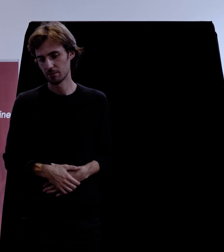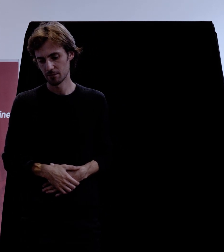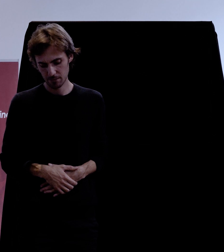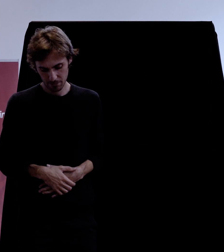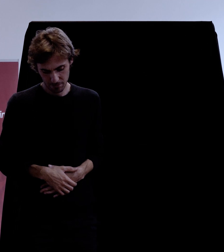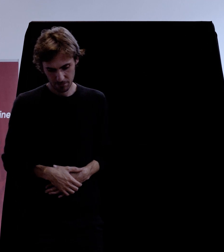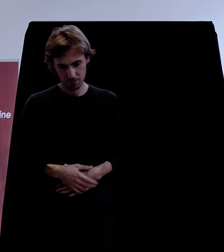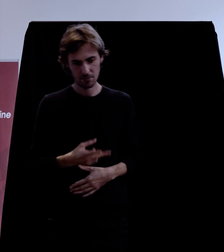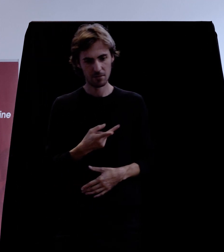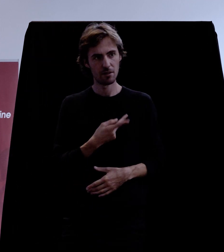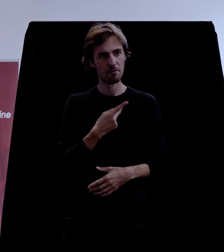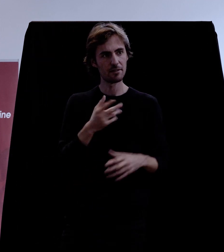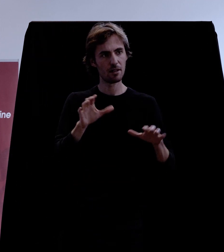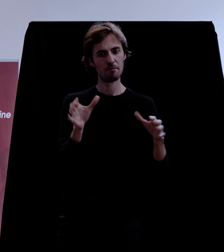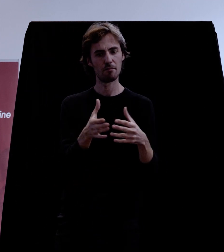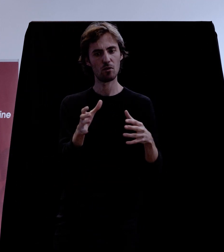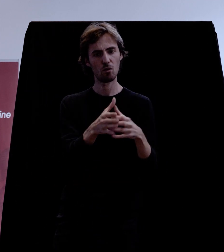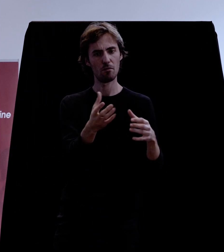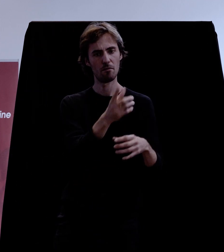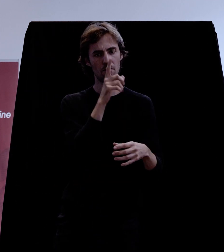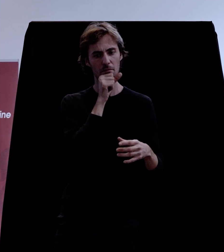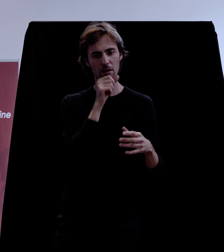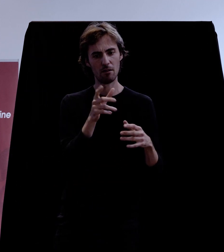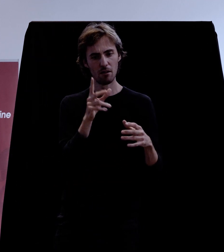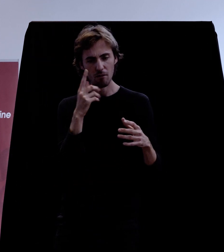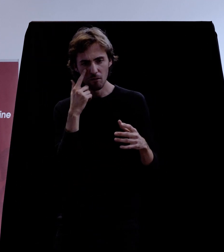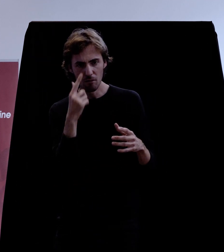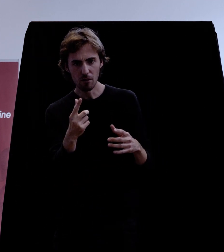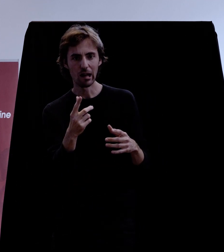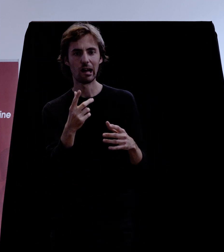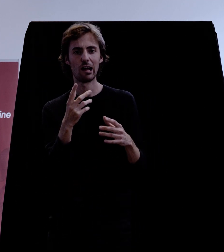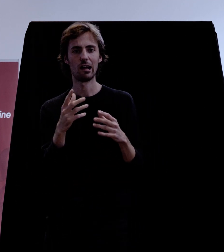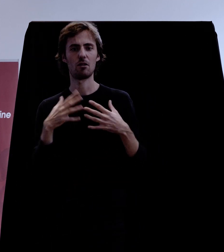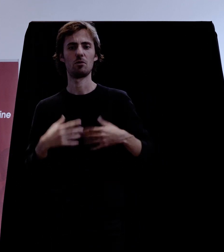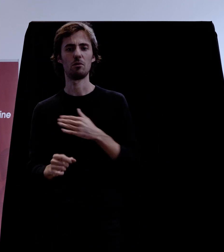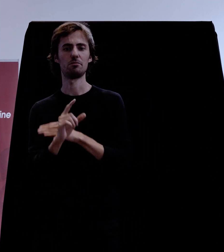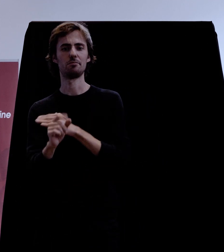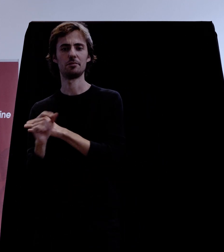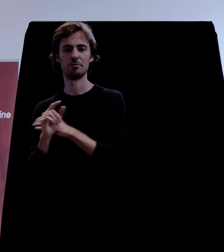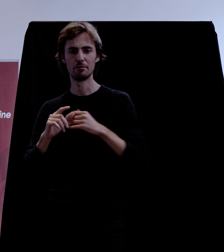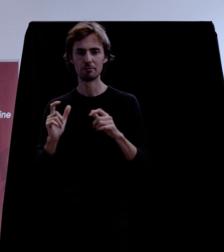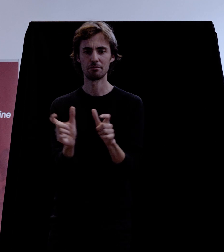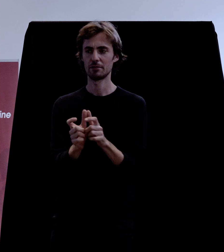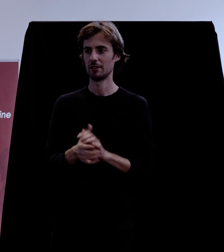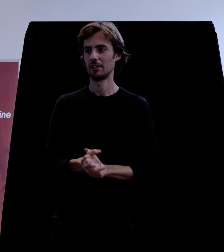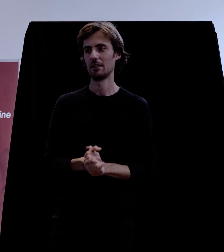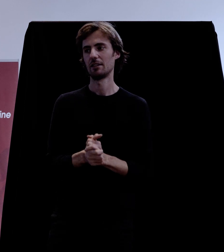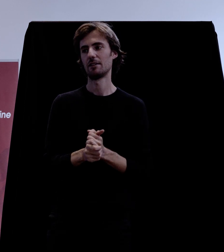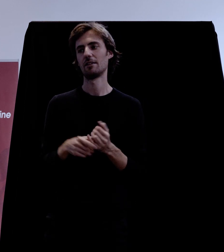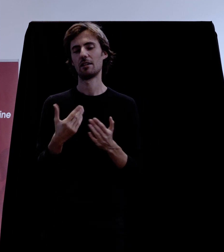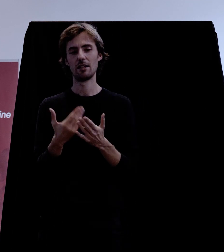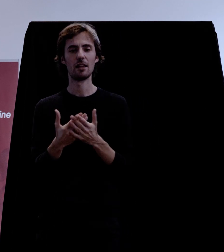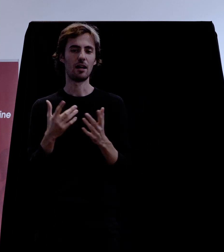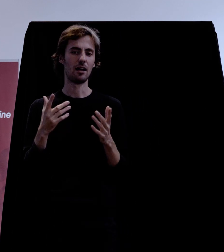behaviors in their kid. And that's what they began to talk about as a behavioral phenotype. So in other words, is there